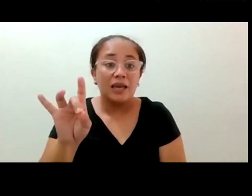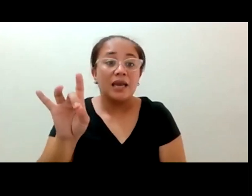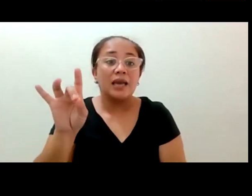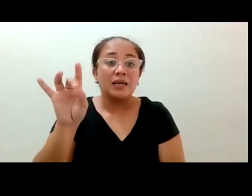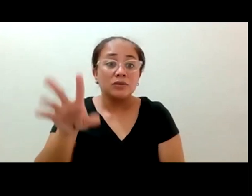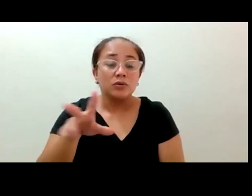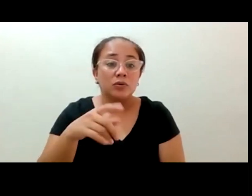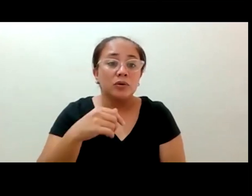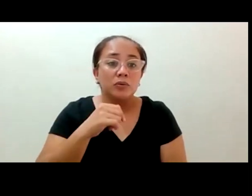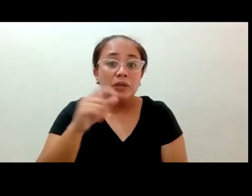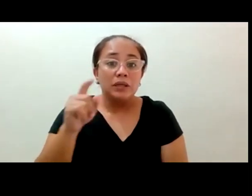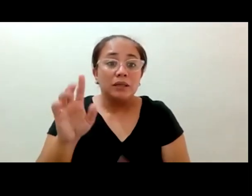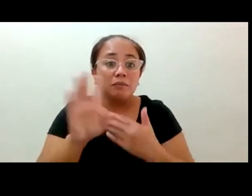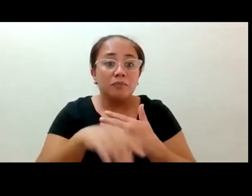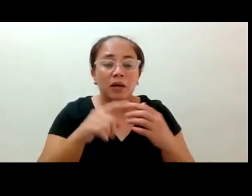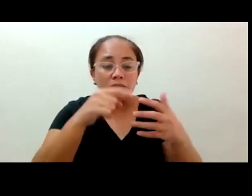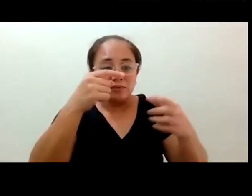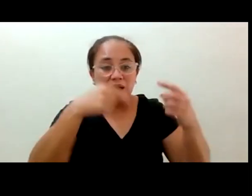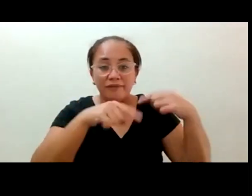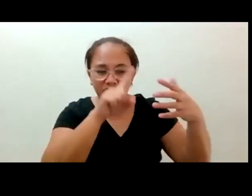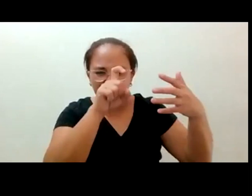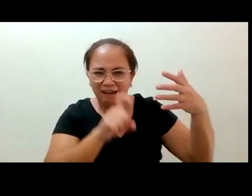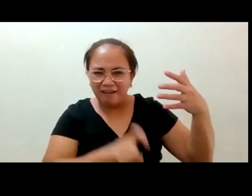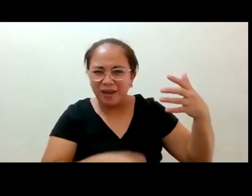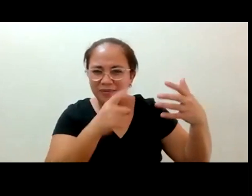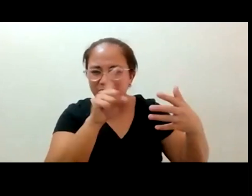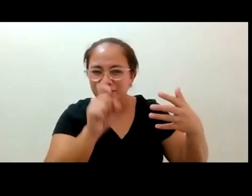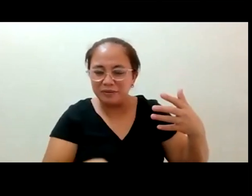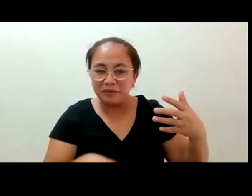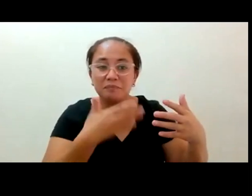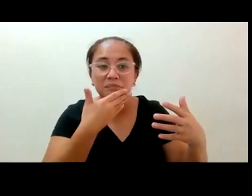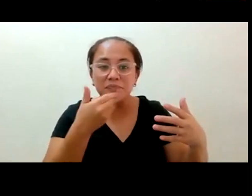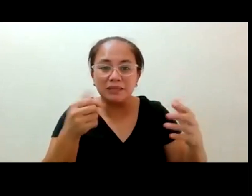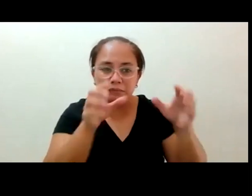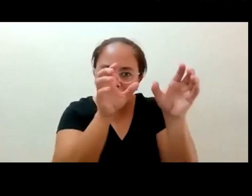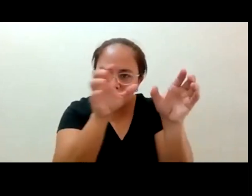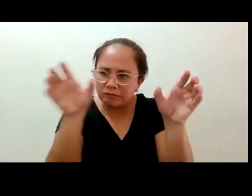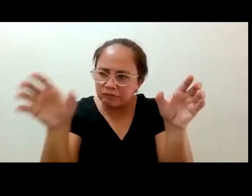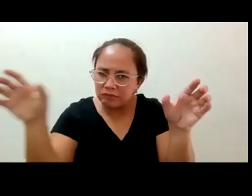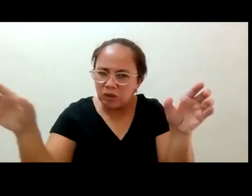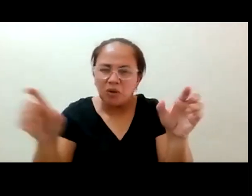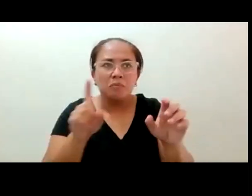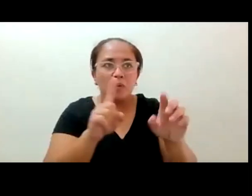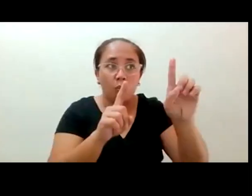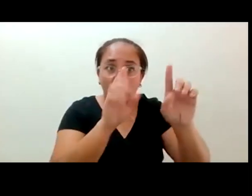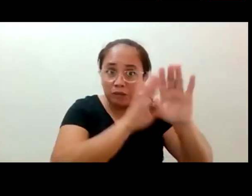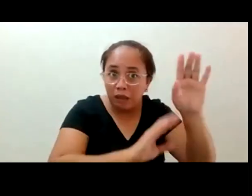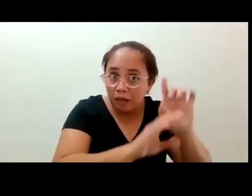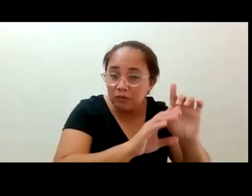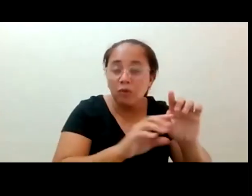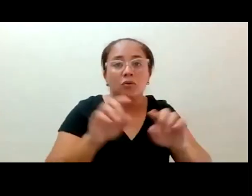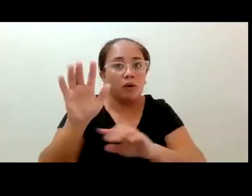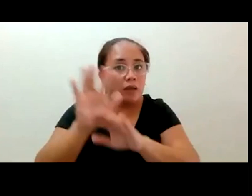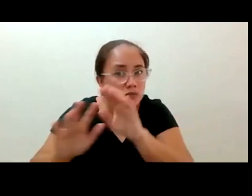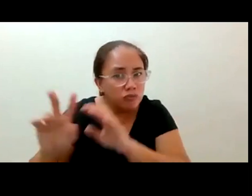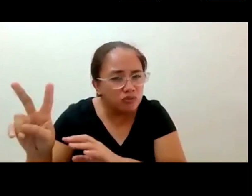we'll need to come back to some of these questions, like, is it better to classify something as a one-handed sign or a two-handed sign?